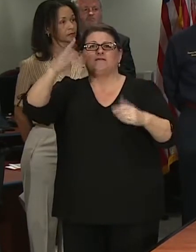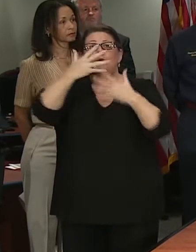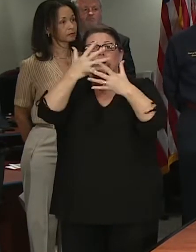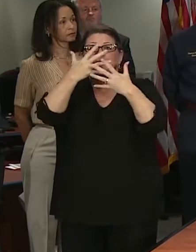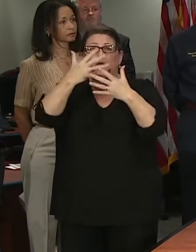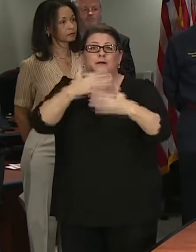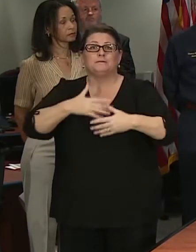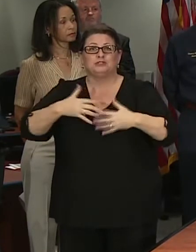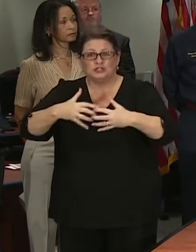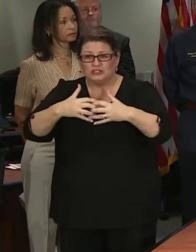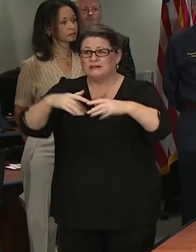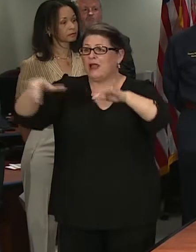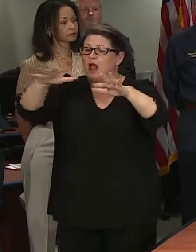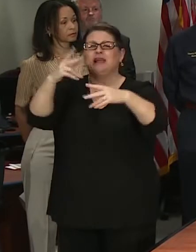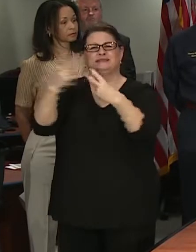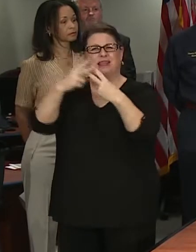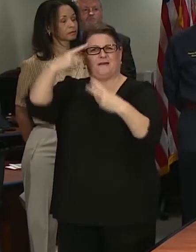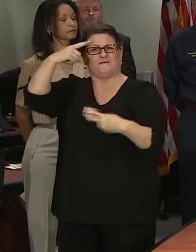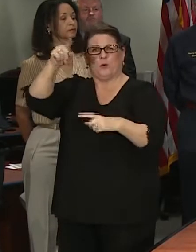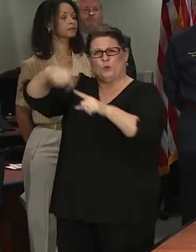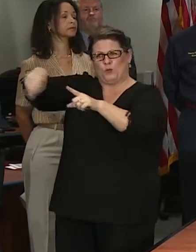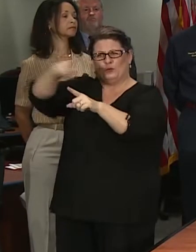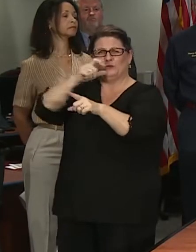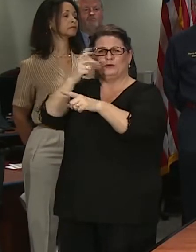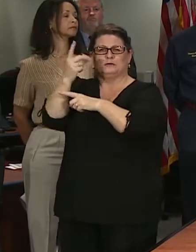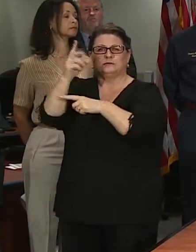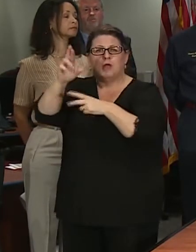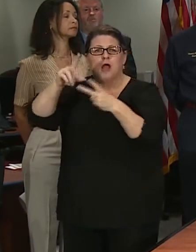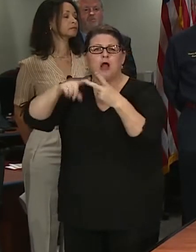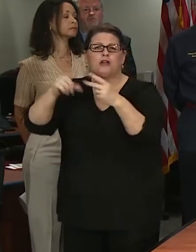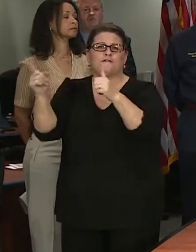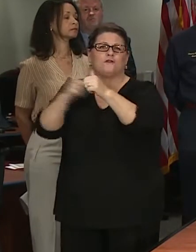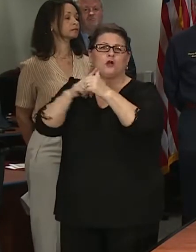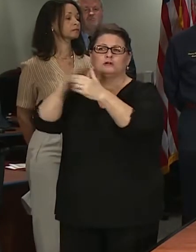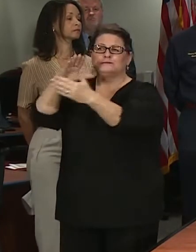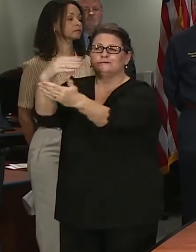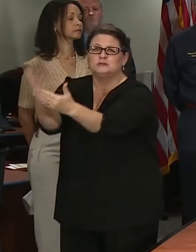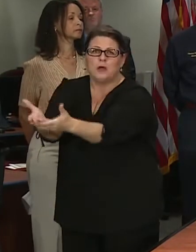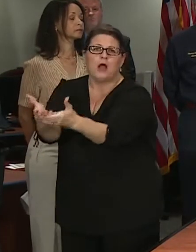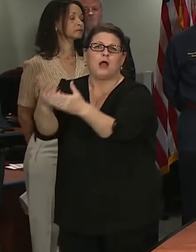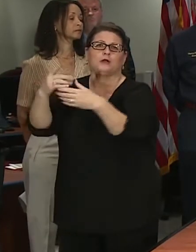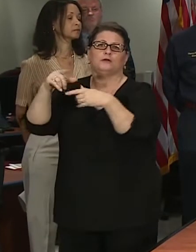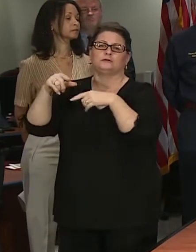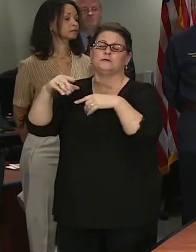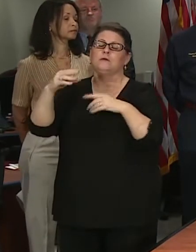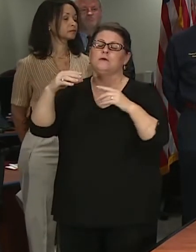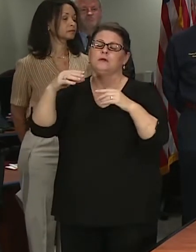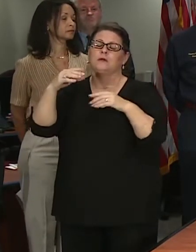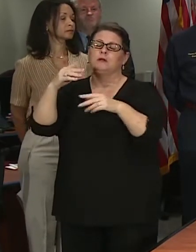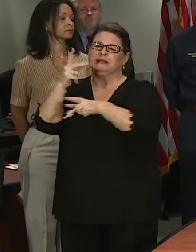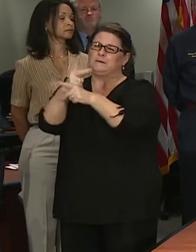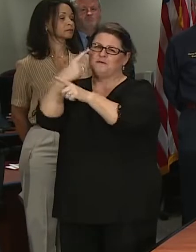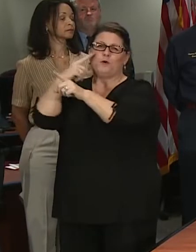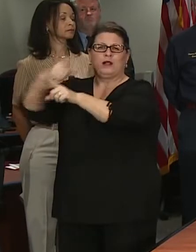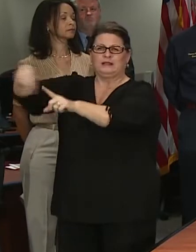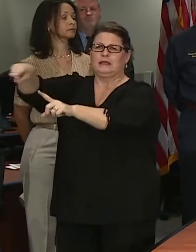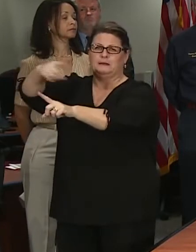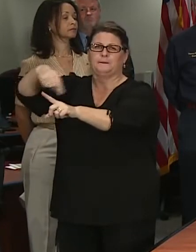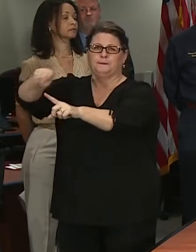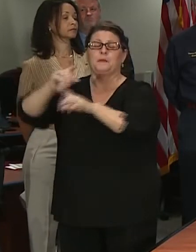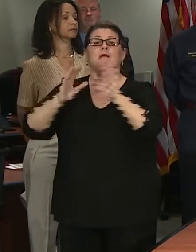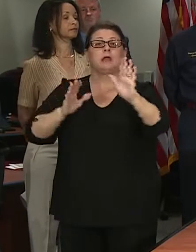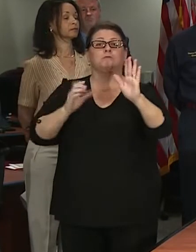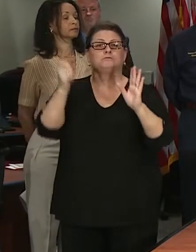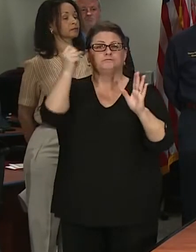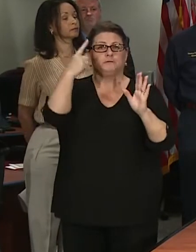doctors, nurses, and first responders who may need them most. Homemade masks may reduce the amount of virus that